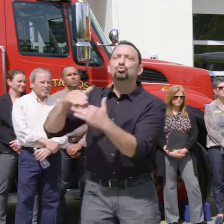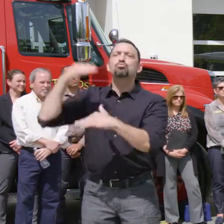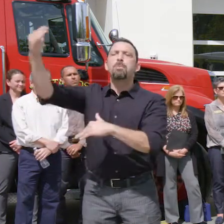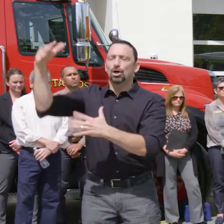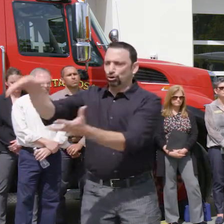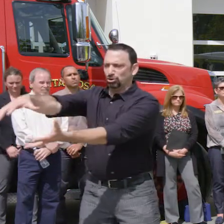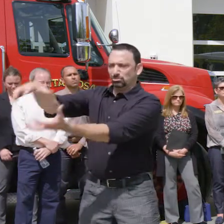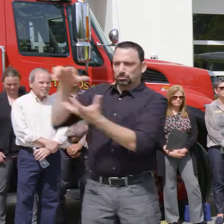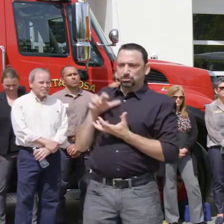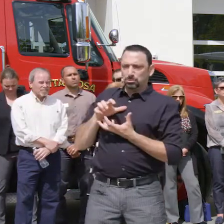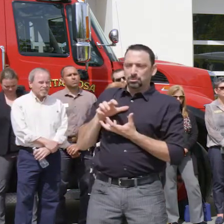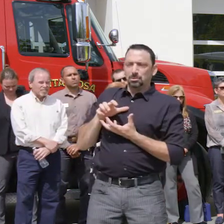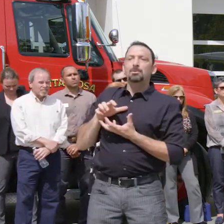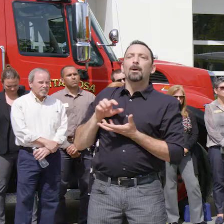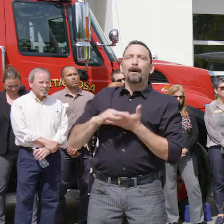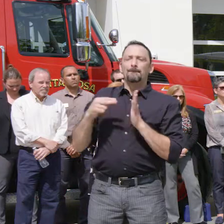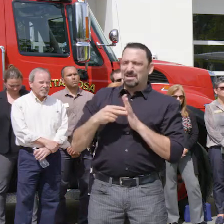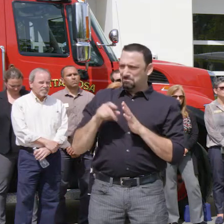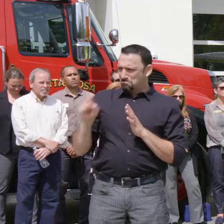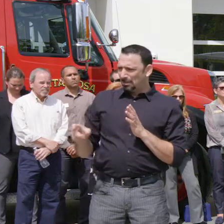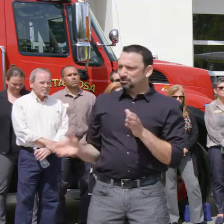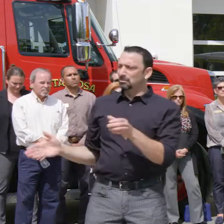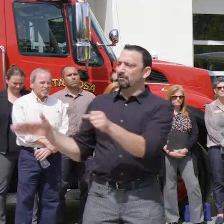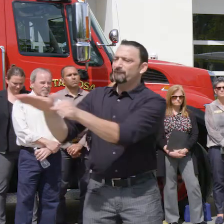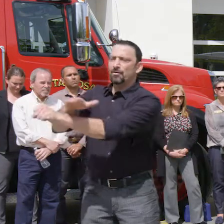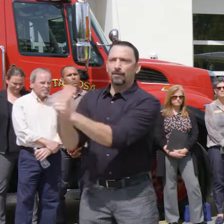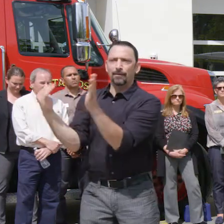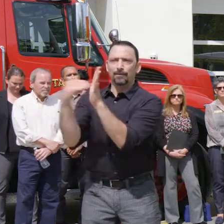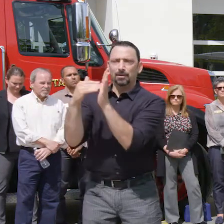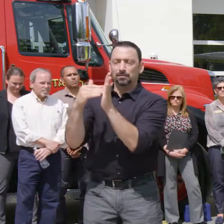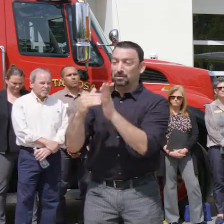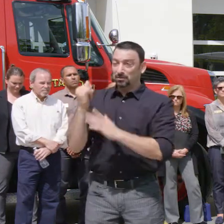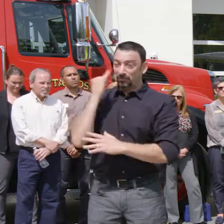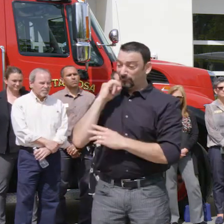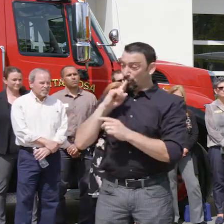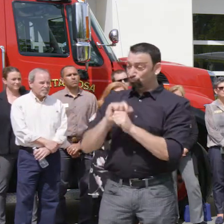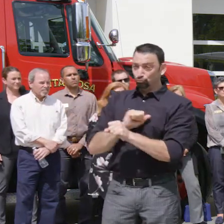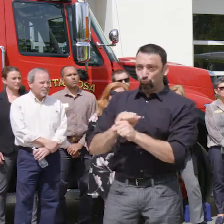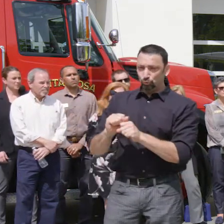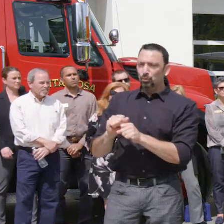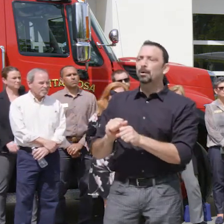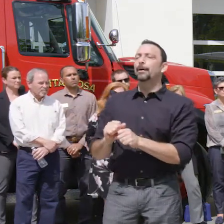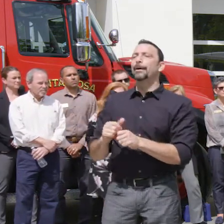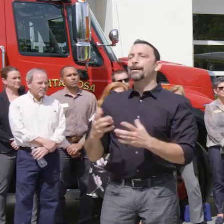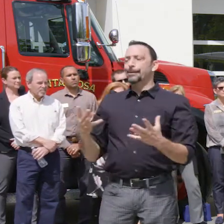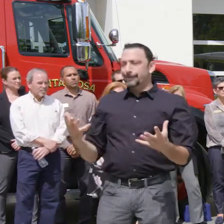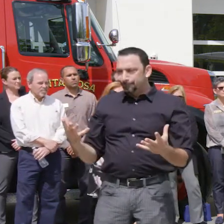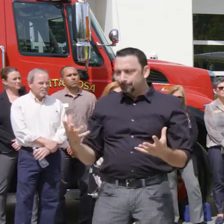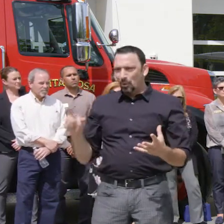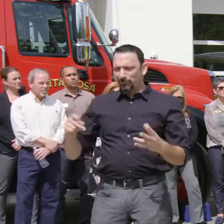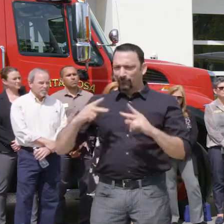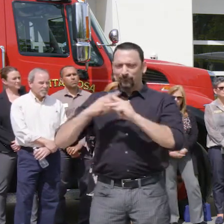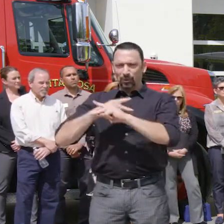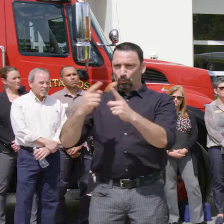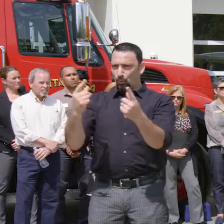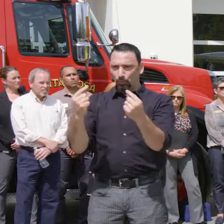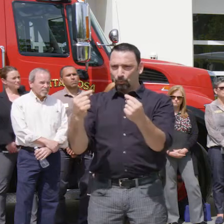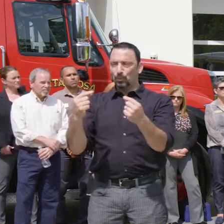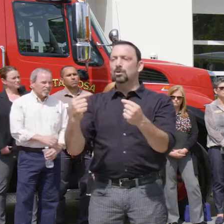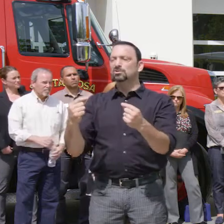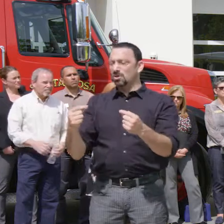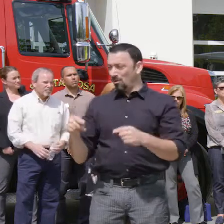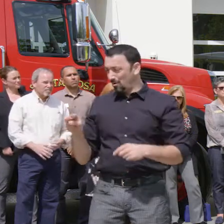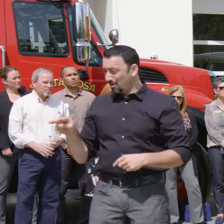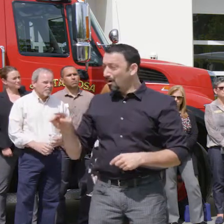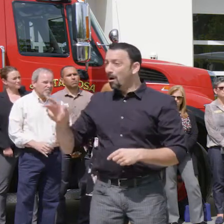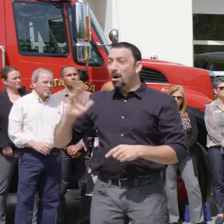local governments and evaluating if that was in fact the case. And if it was, then we're bringing in, we have a different contractor